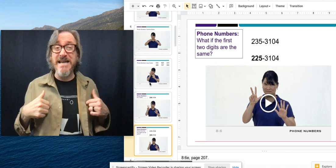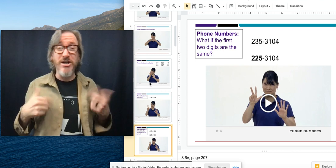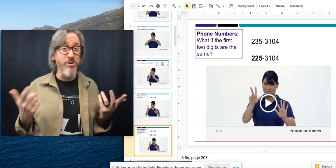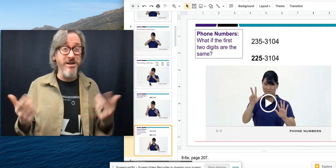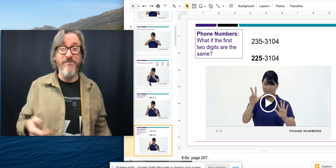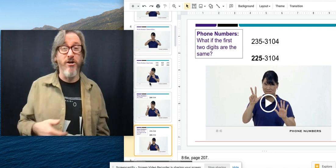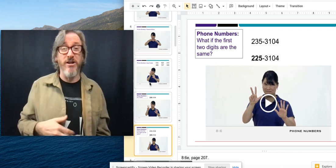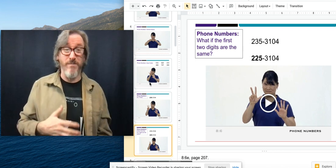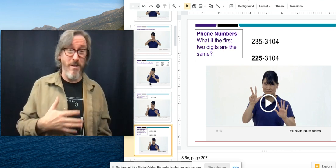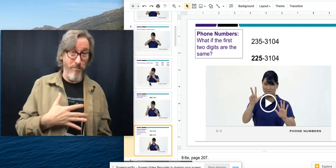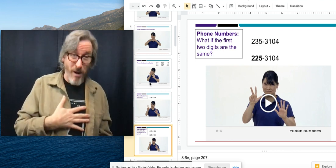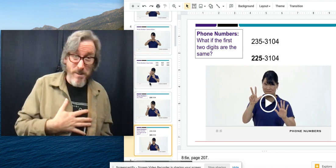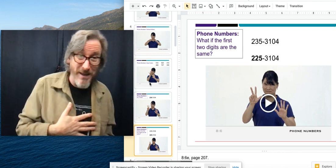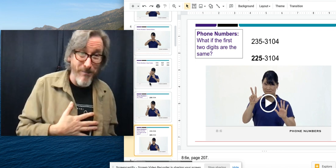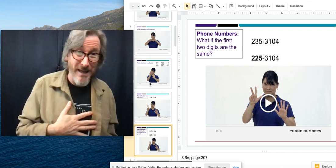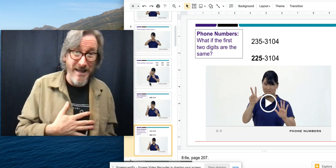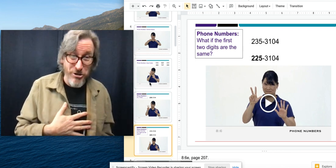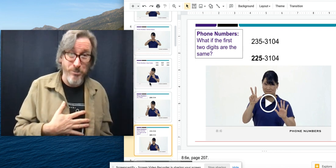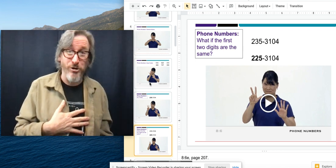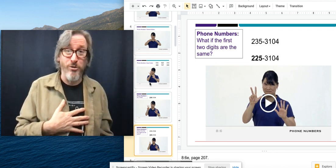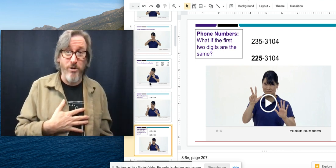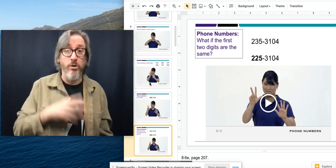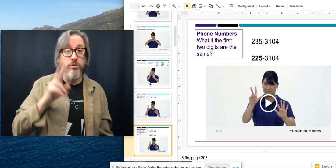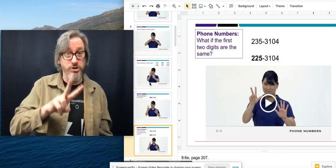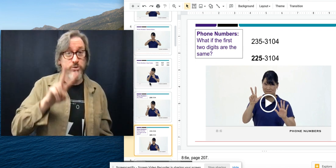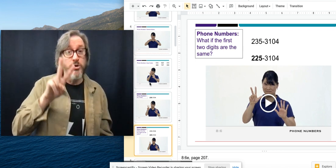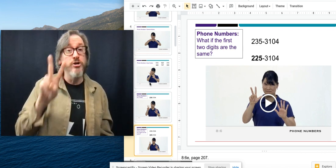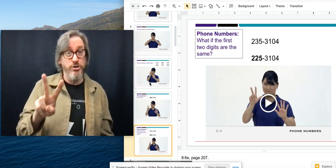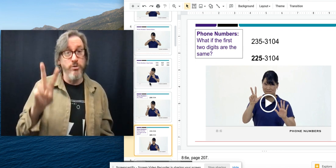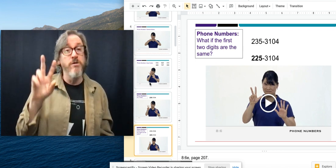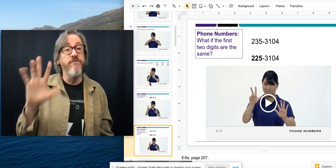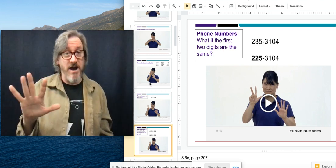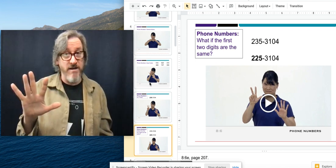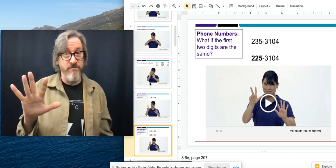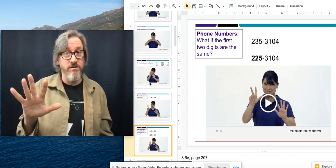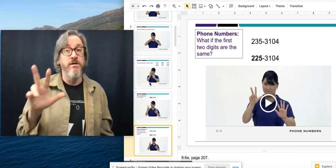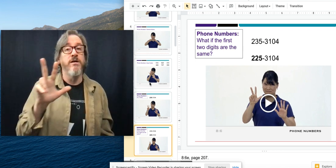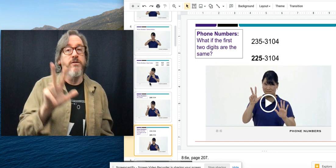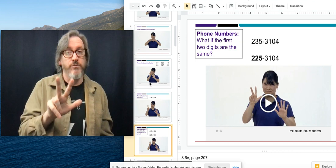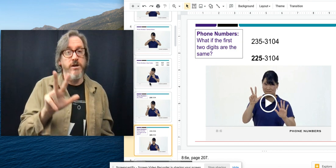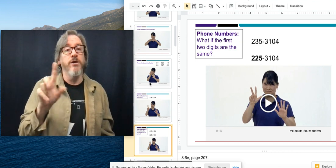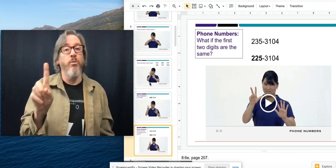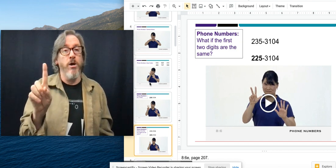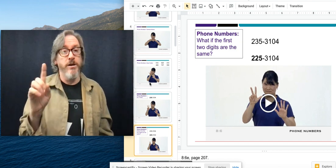I tend to go with the default, probably being an interpreter, where I go 225,